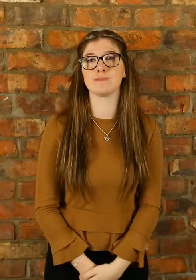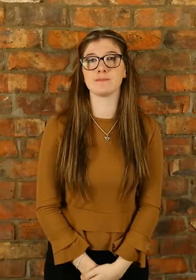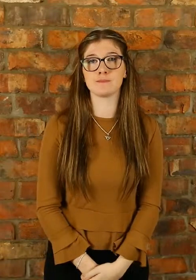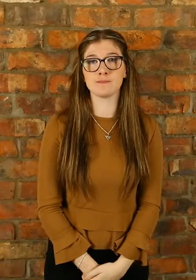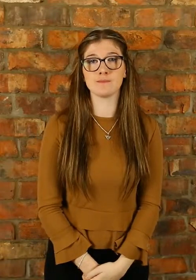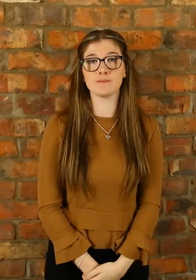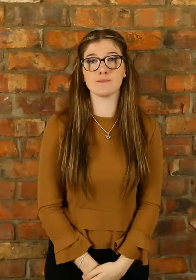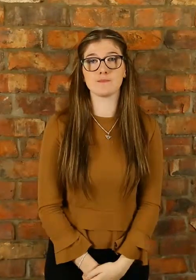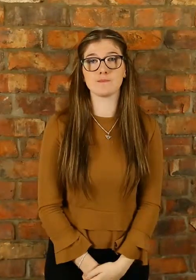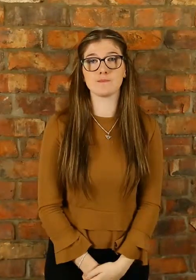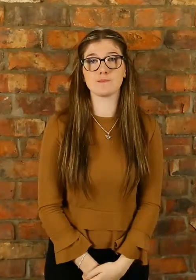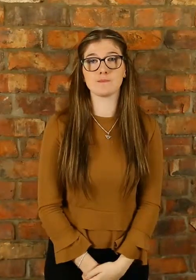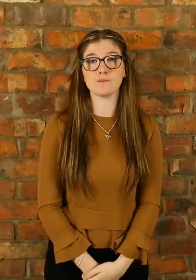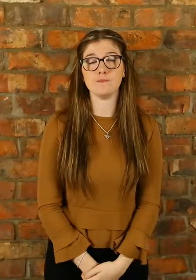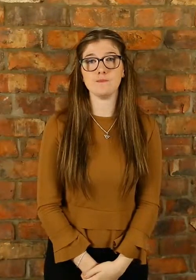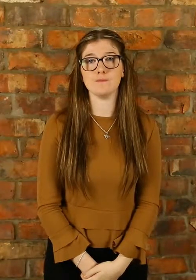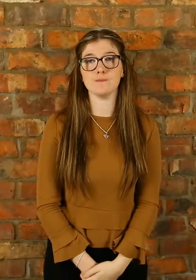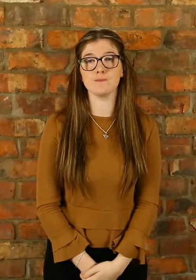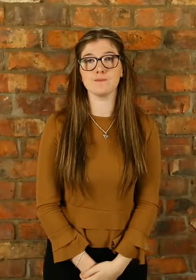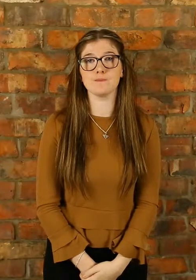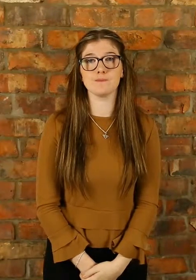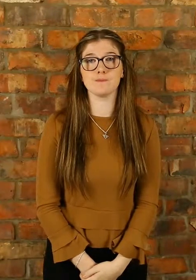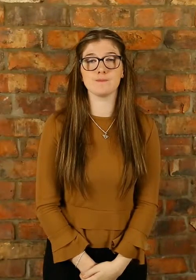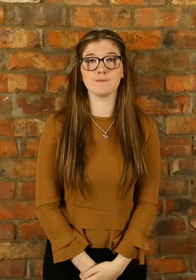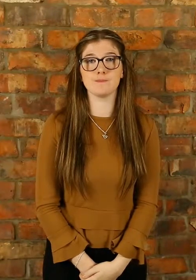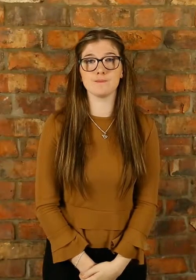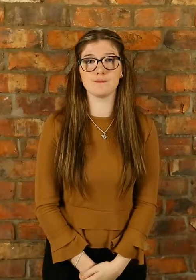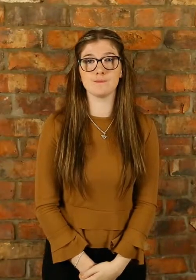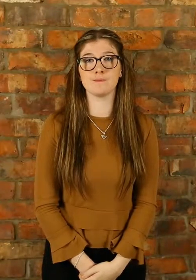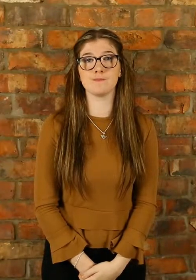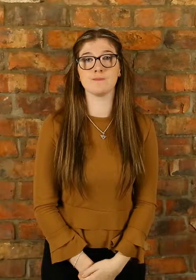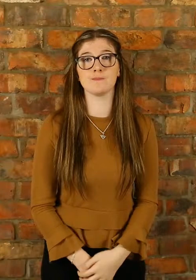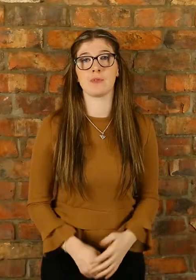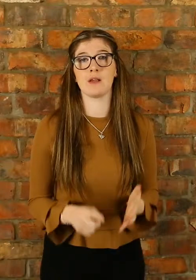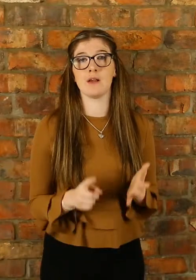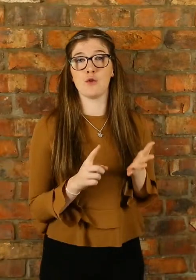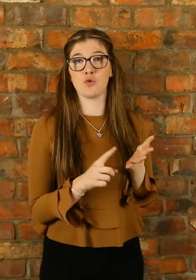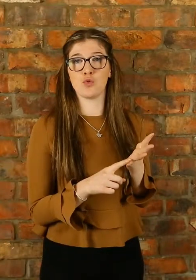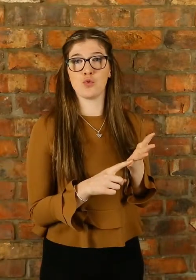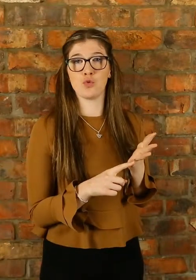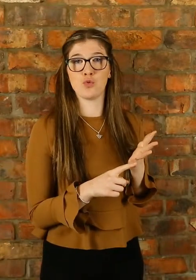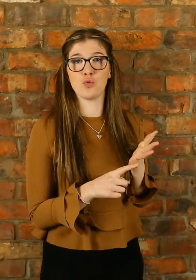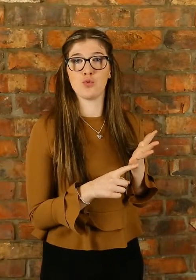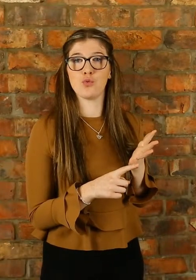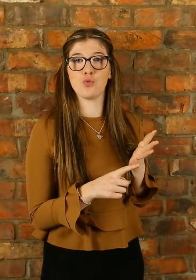U. So as you probably noticed, all your vowels are on one hand. So the letter U